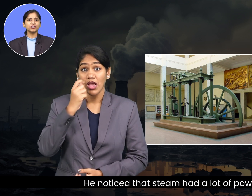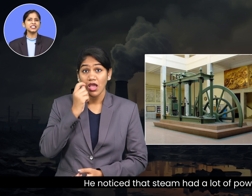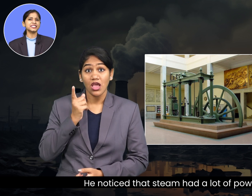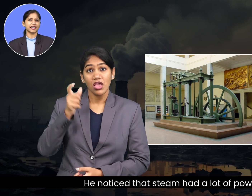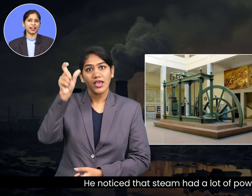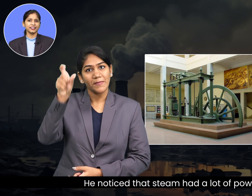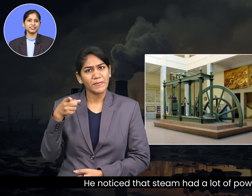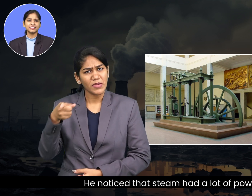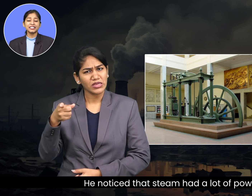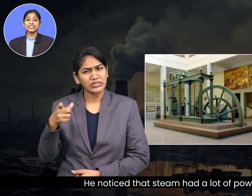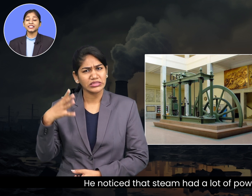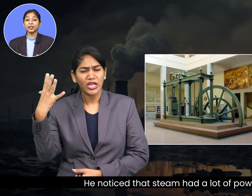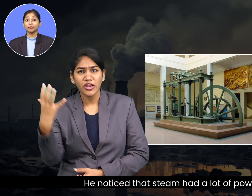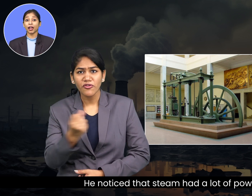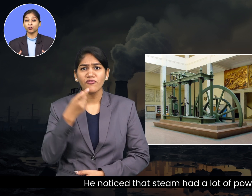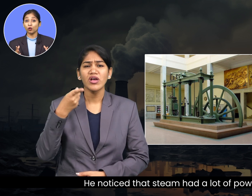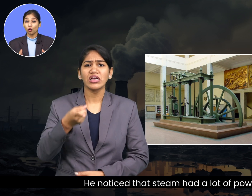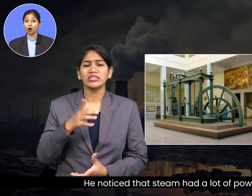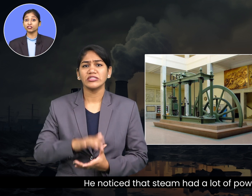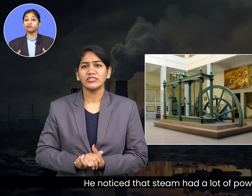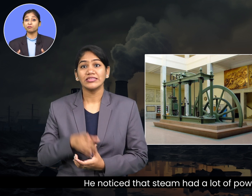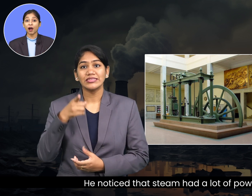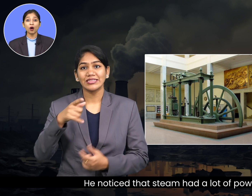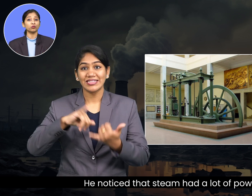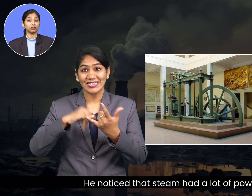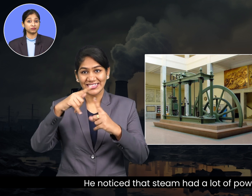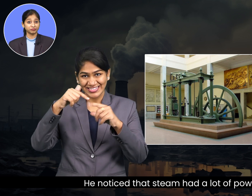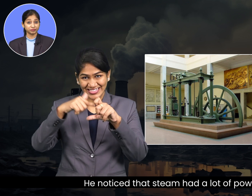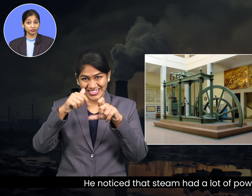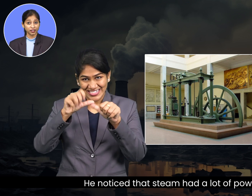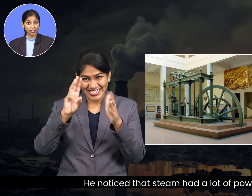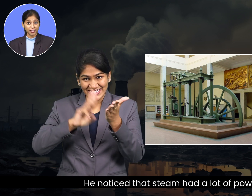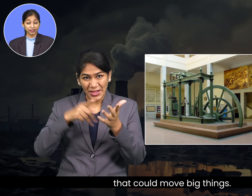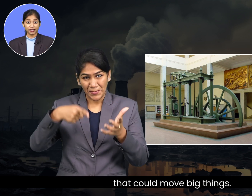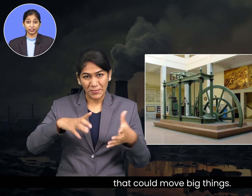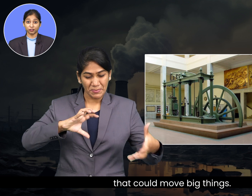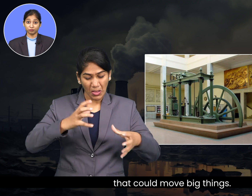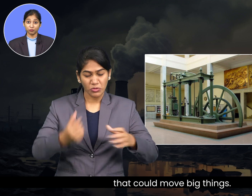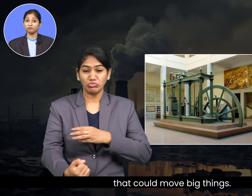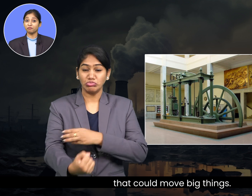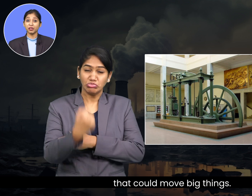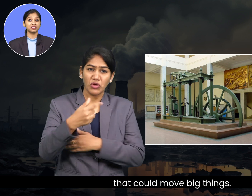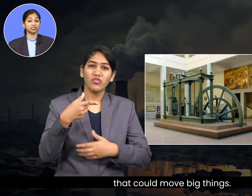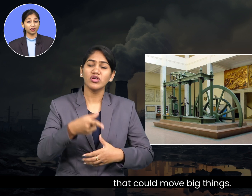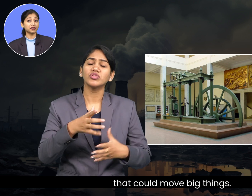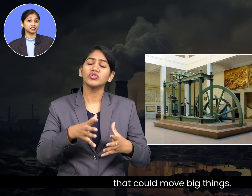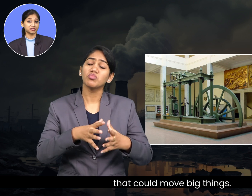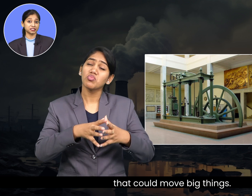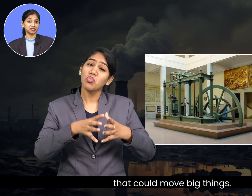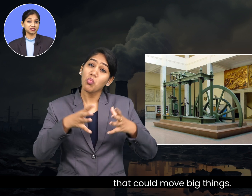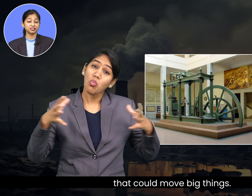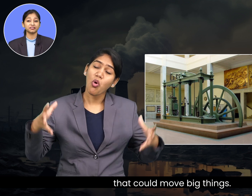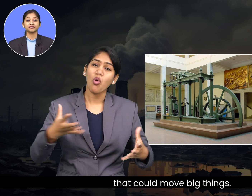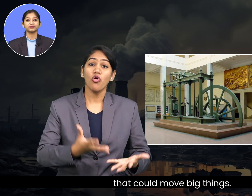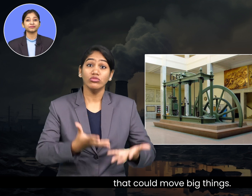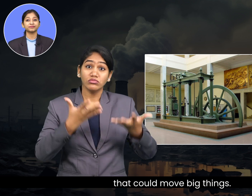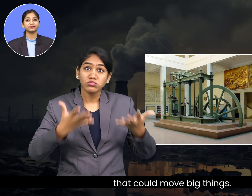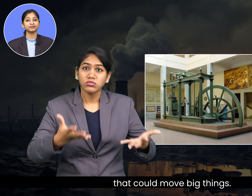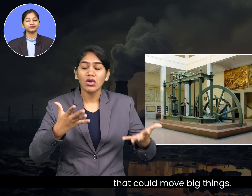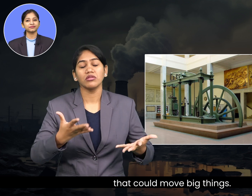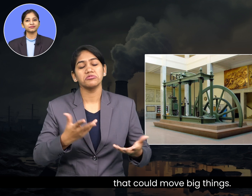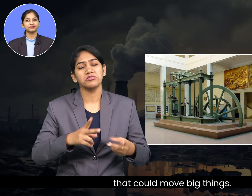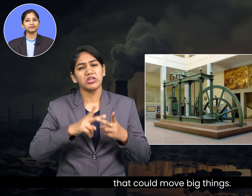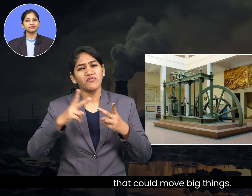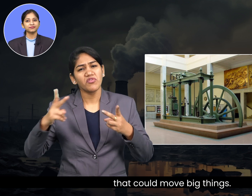He noticed that steam had a lot of power that could move big things.